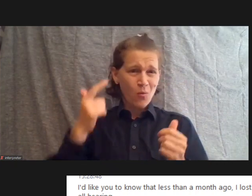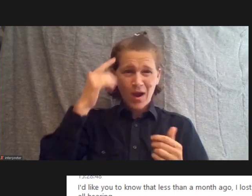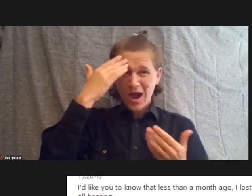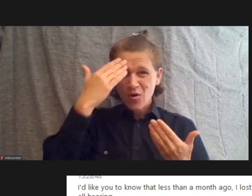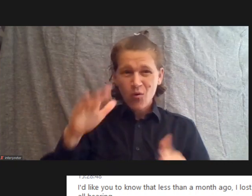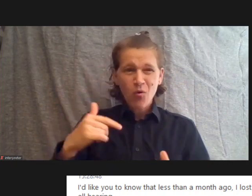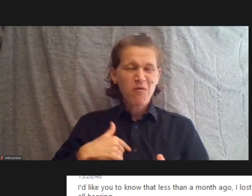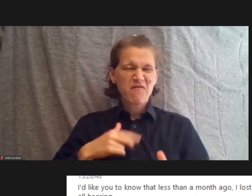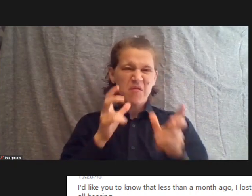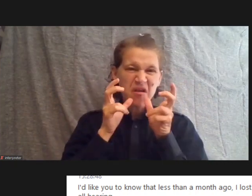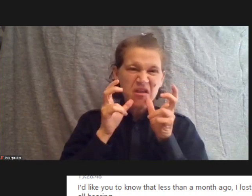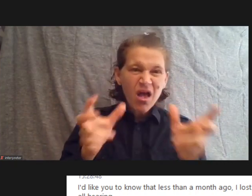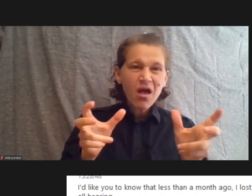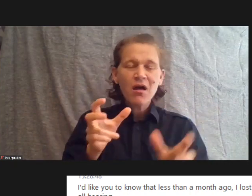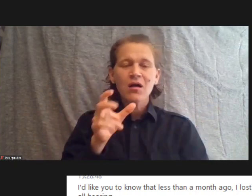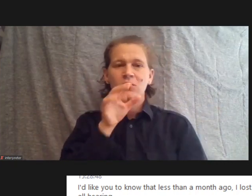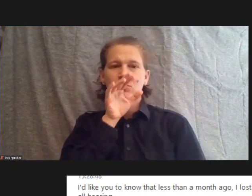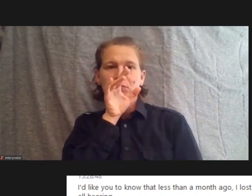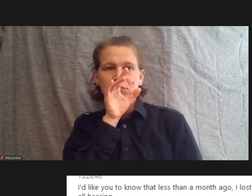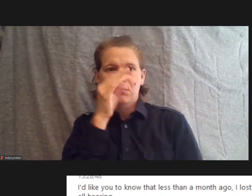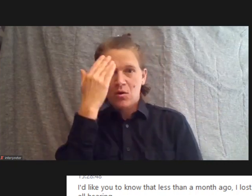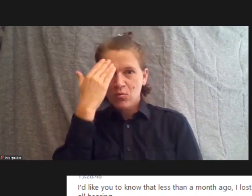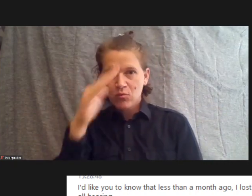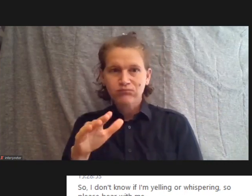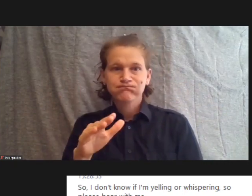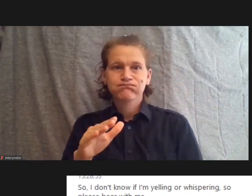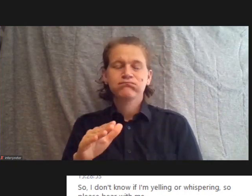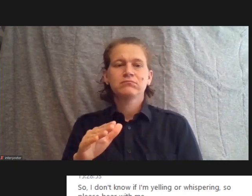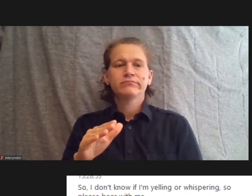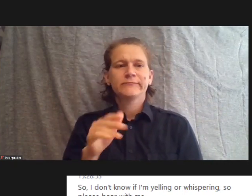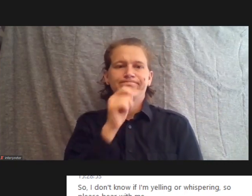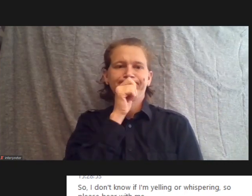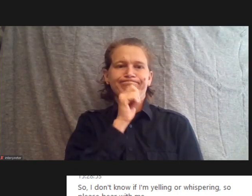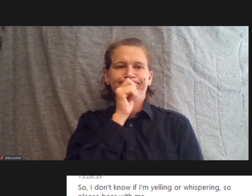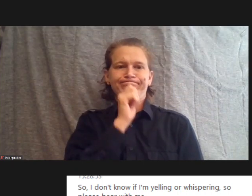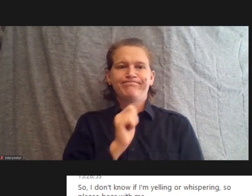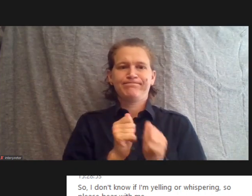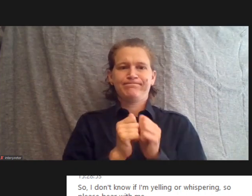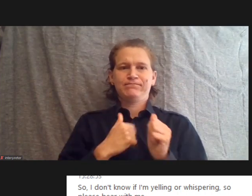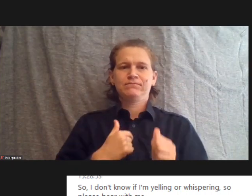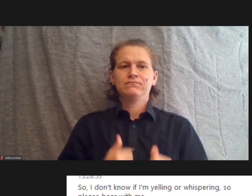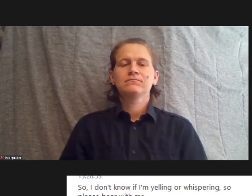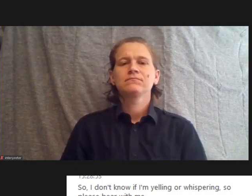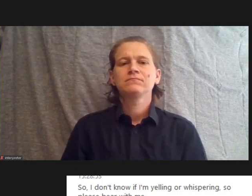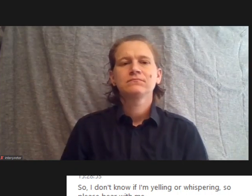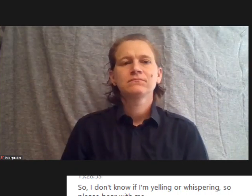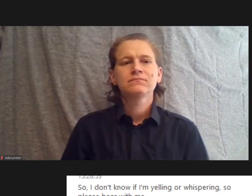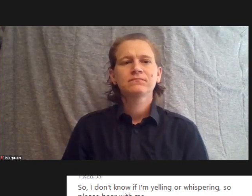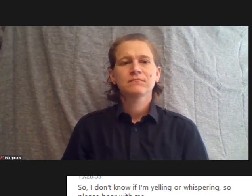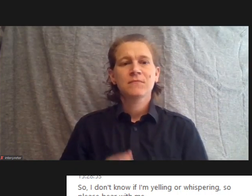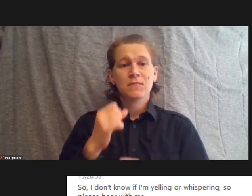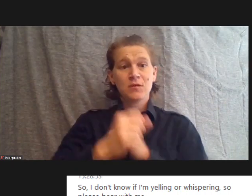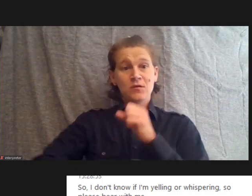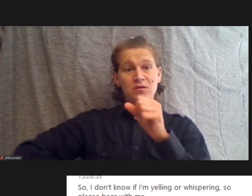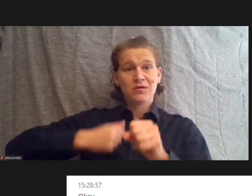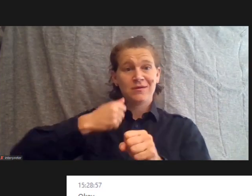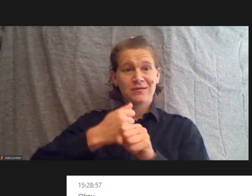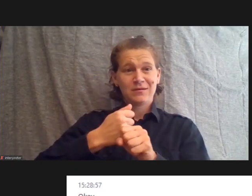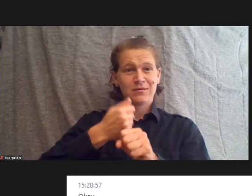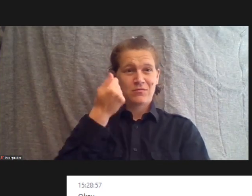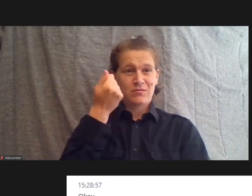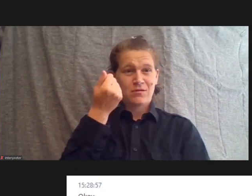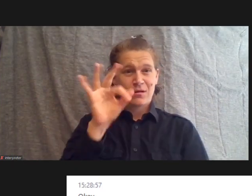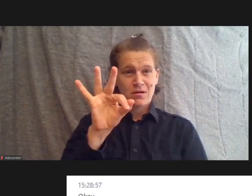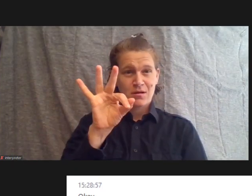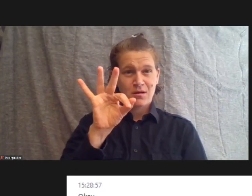whispering. So please bear with me. Okay. The year was